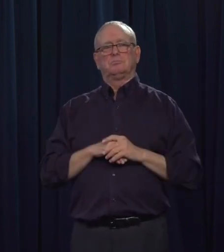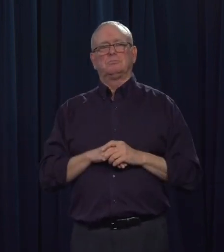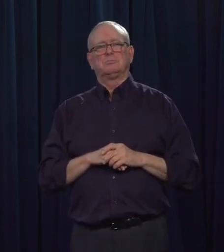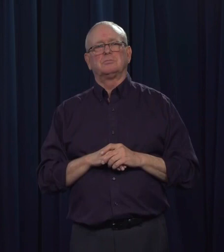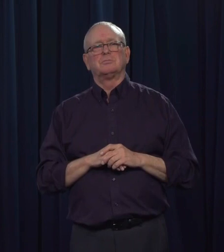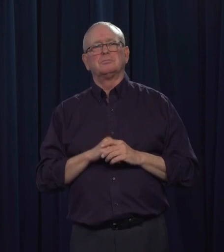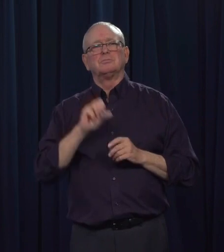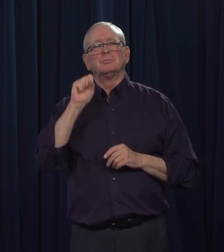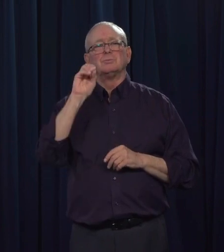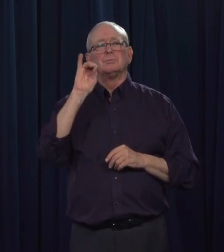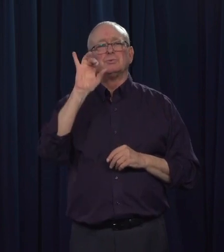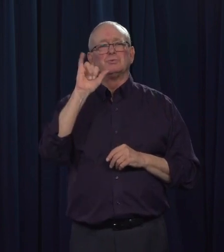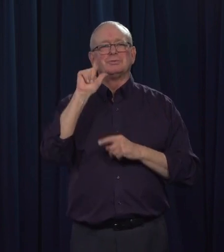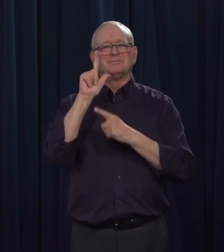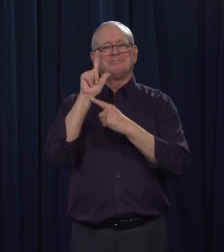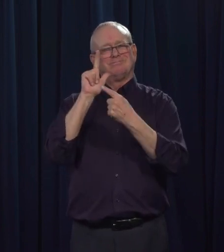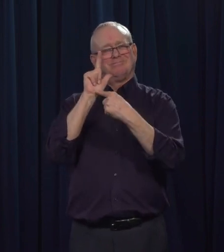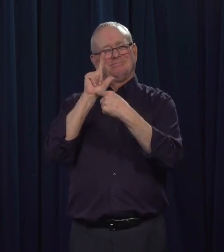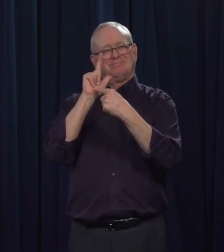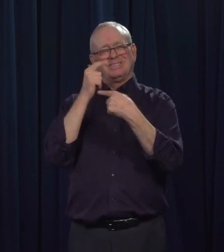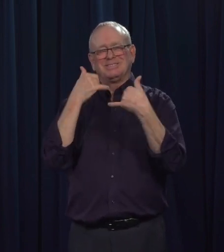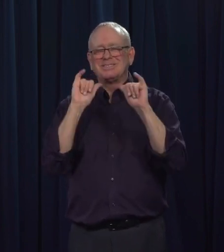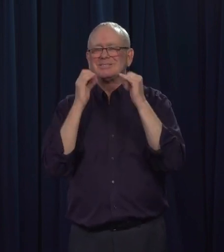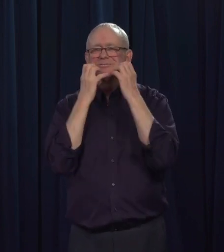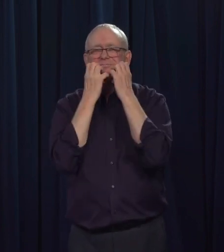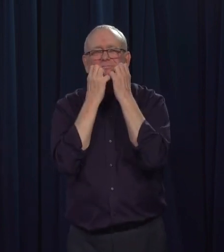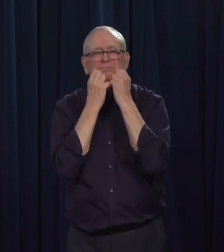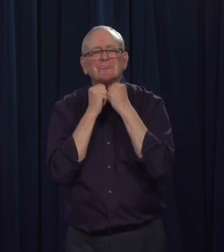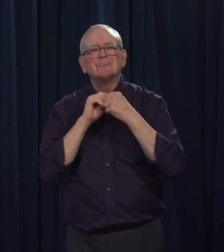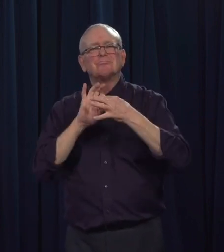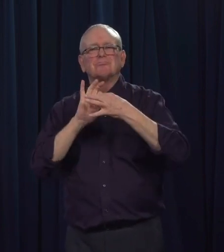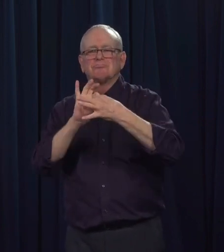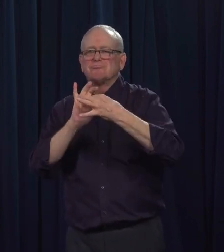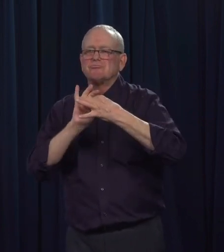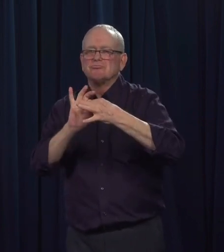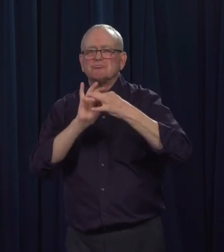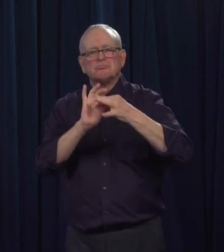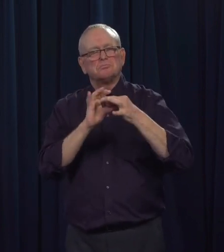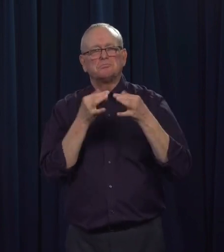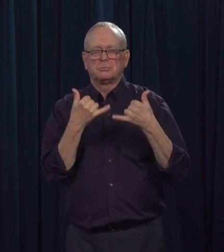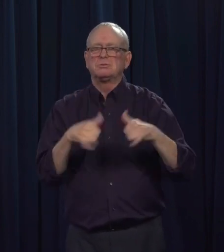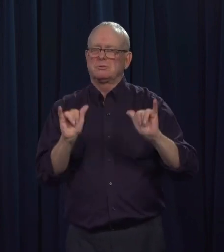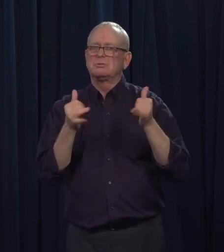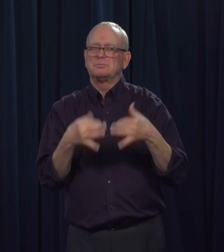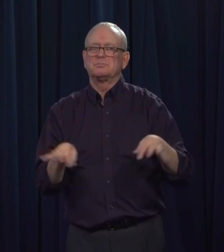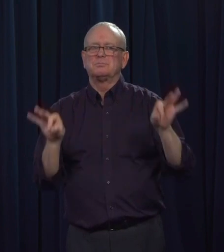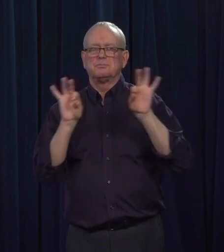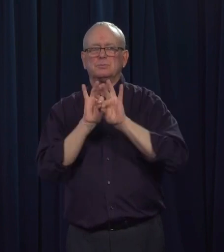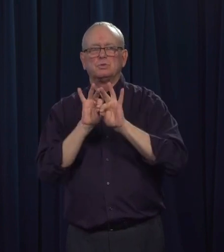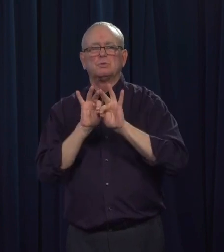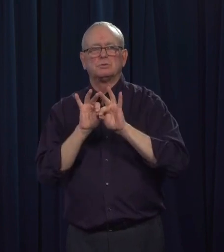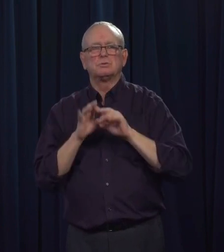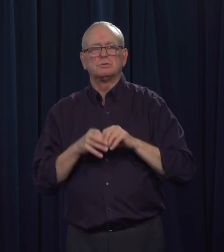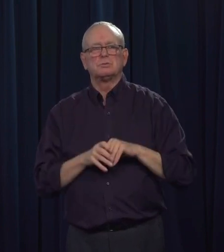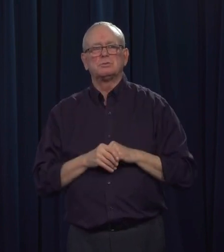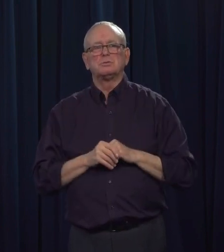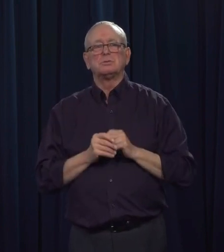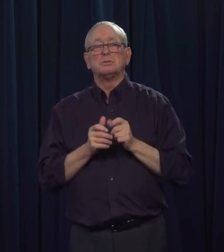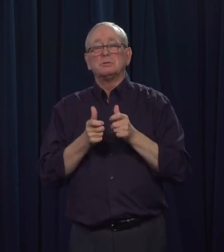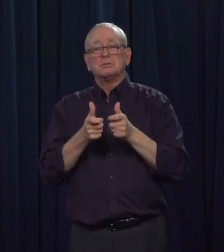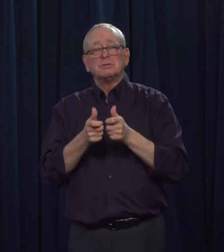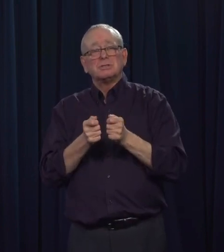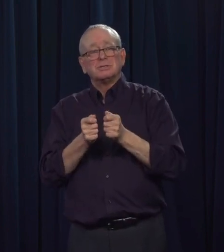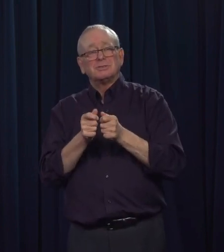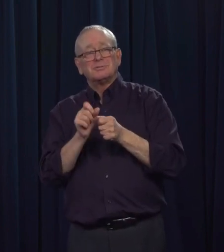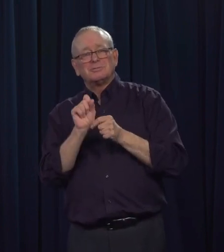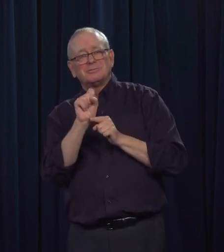disconnected. And so this particular text program is just one way that these organizations that I mentioned